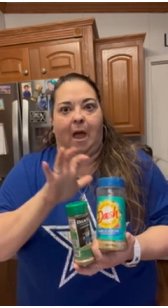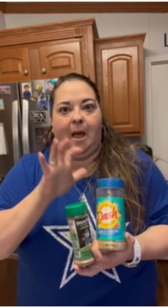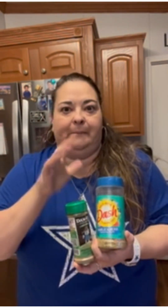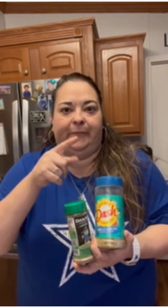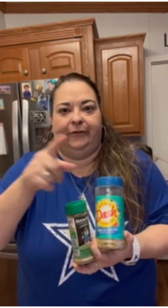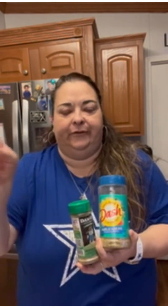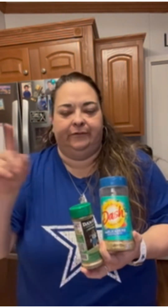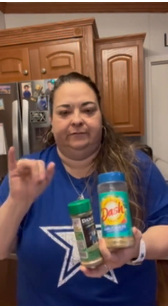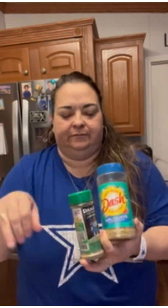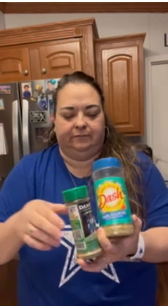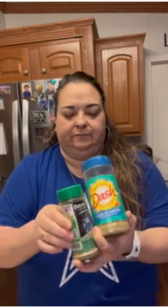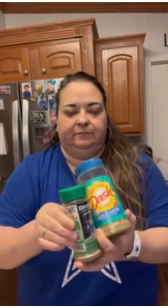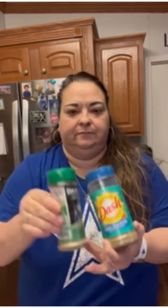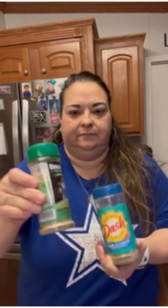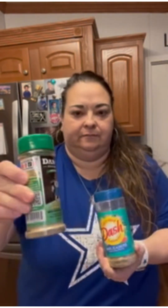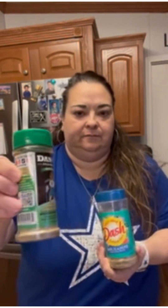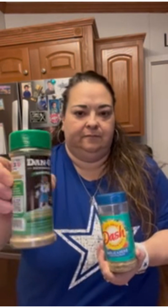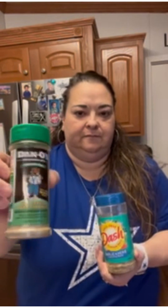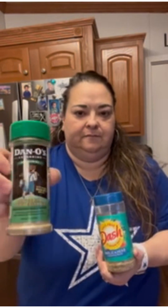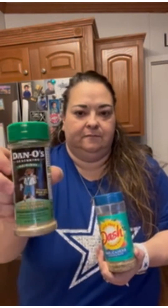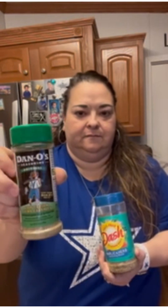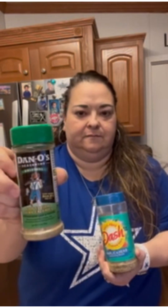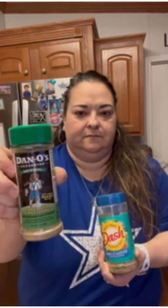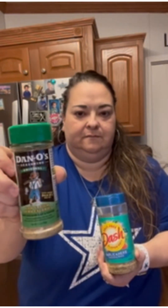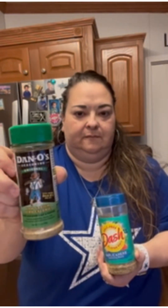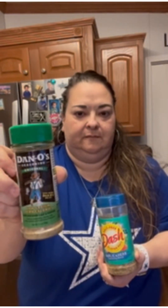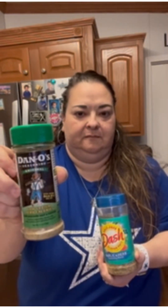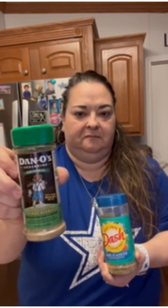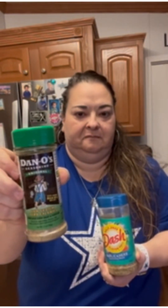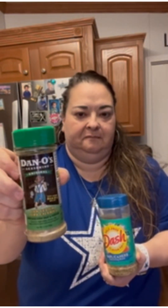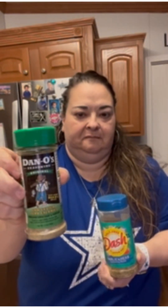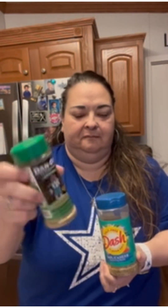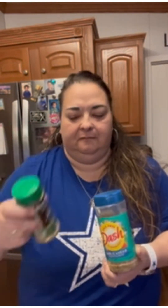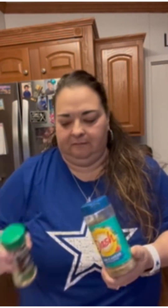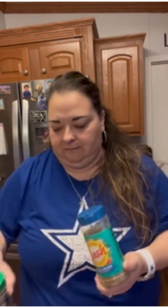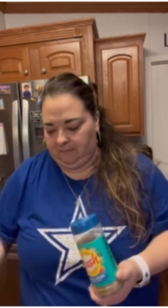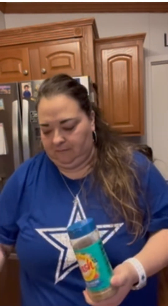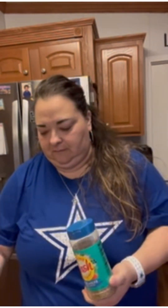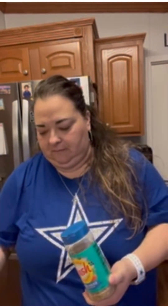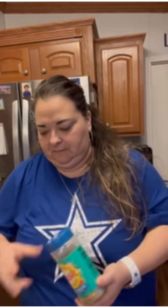Or this one's new. It's really popular. Dano's.